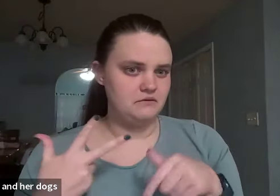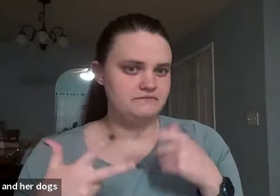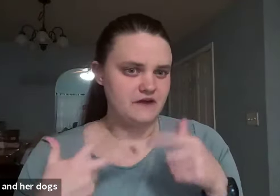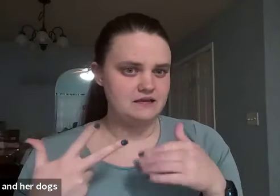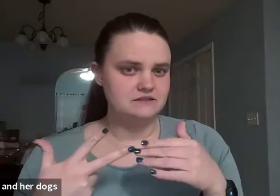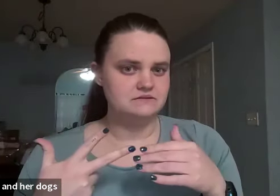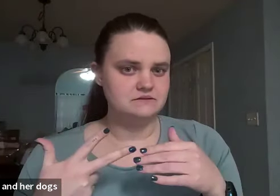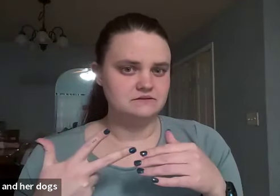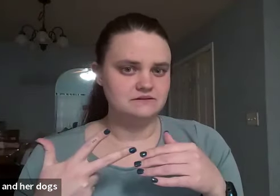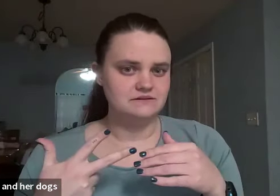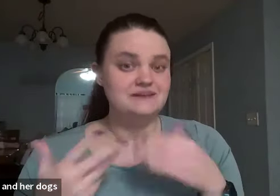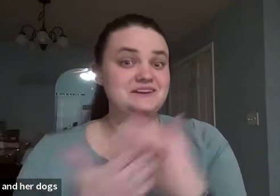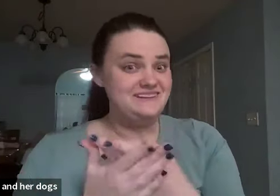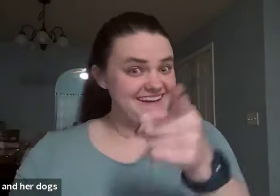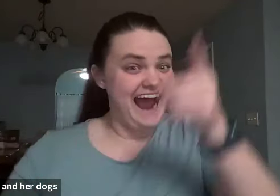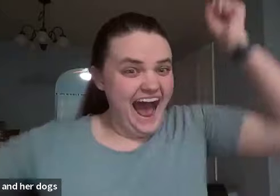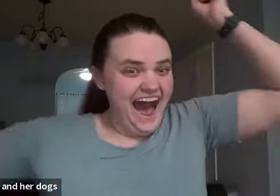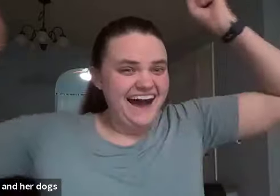go fast.